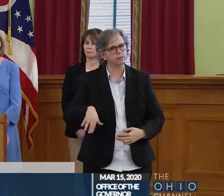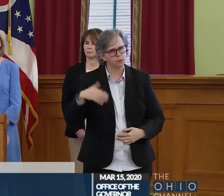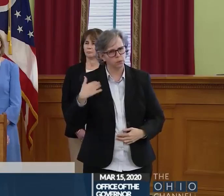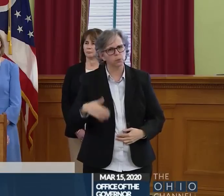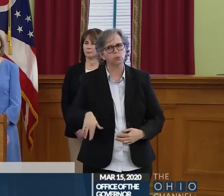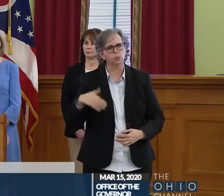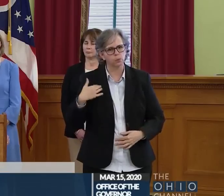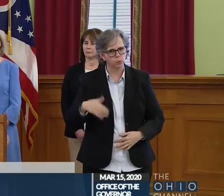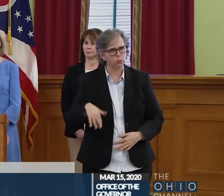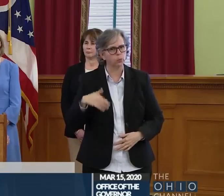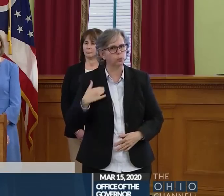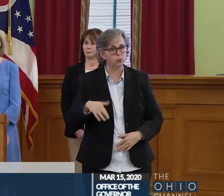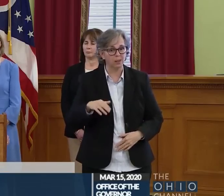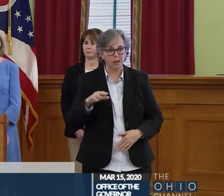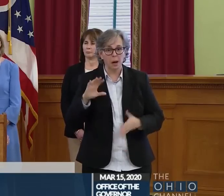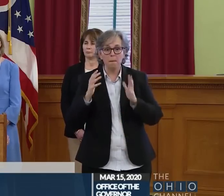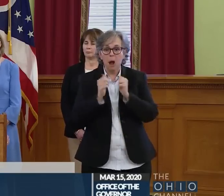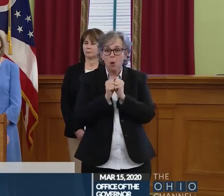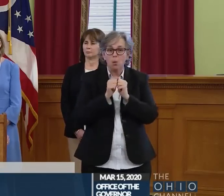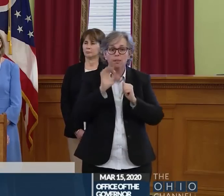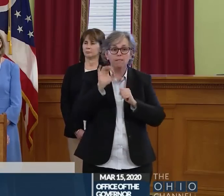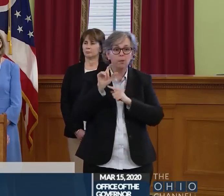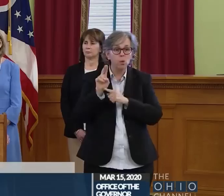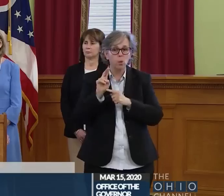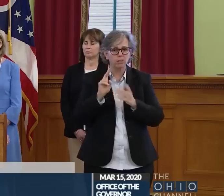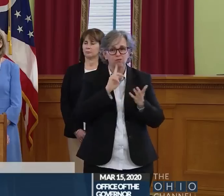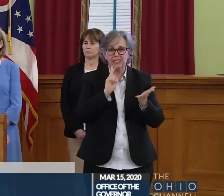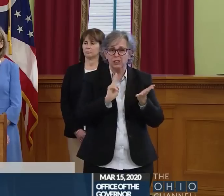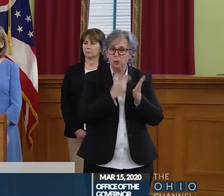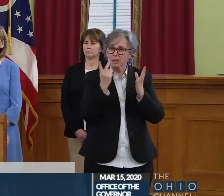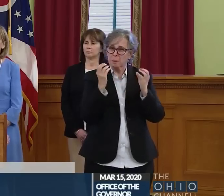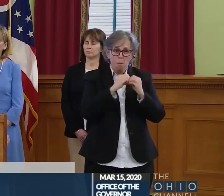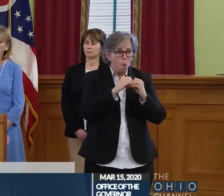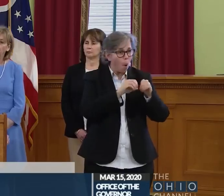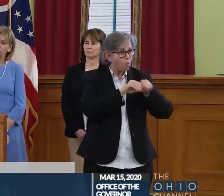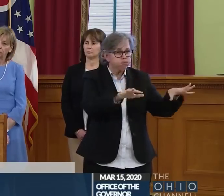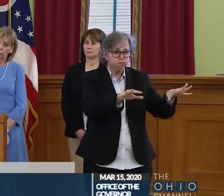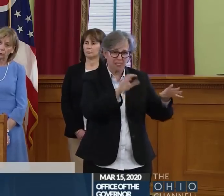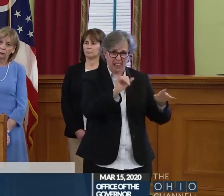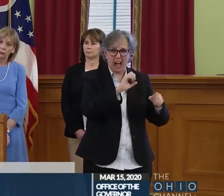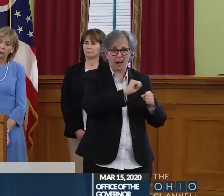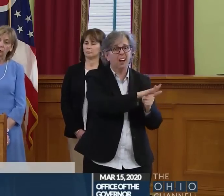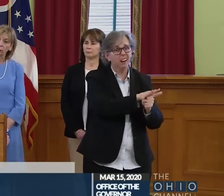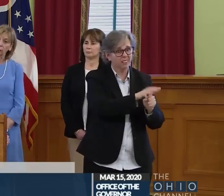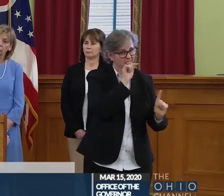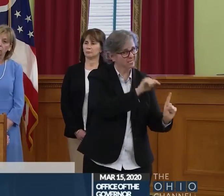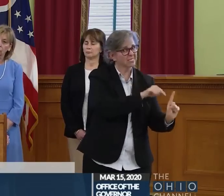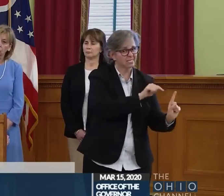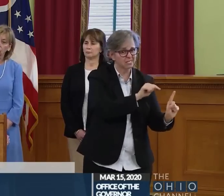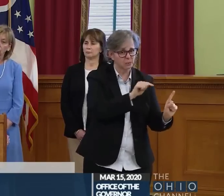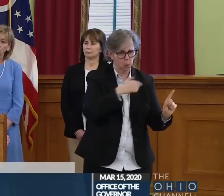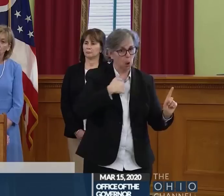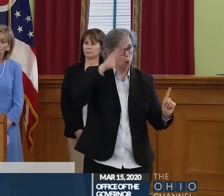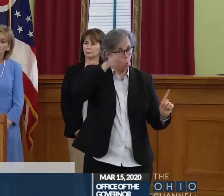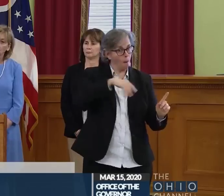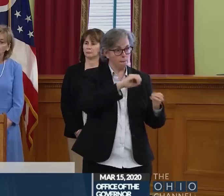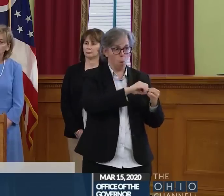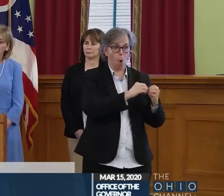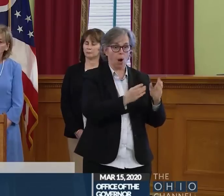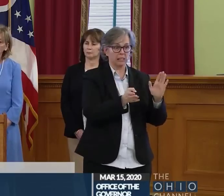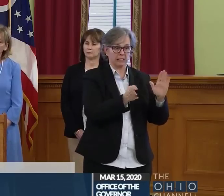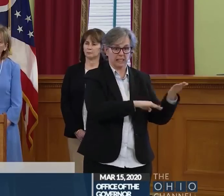as contagious as the flu. We also know that it's much, much, much more deadlier than the flu.